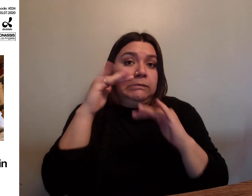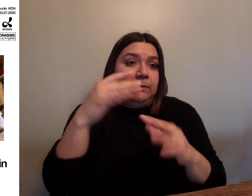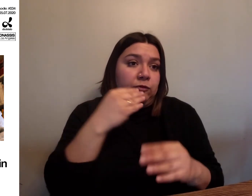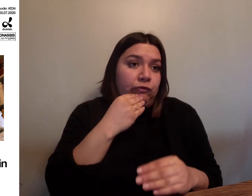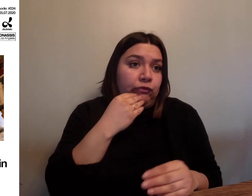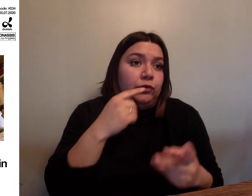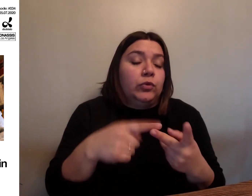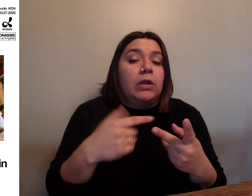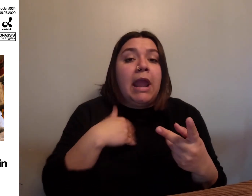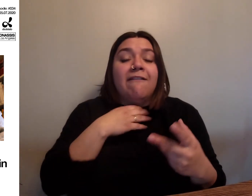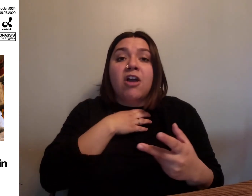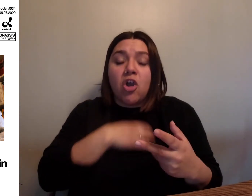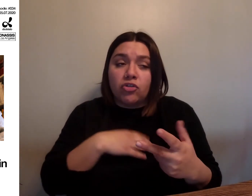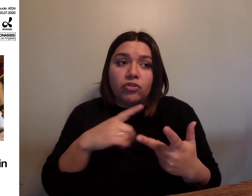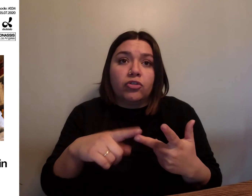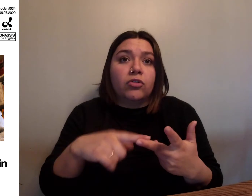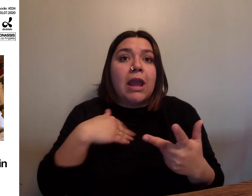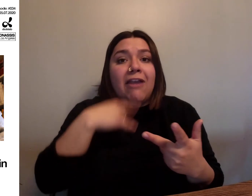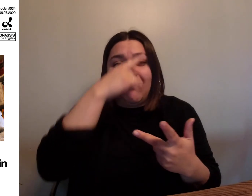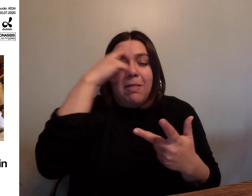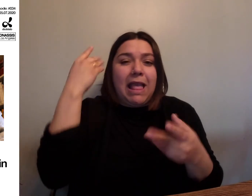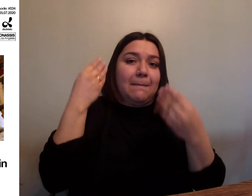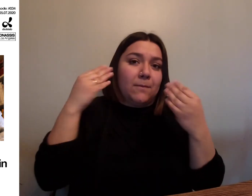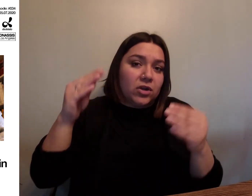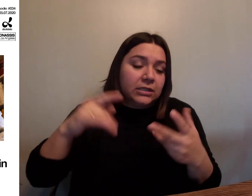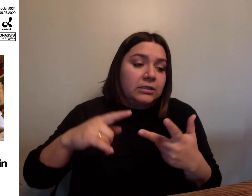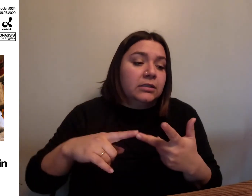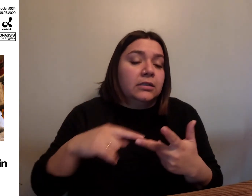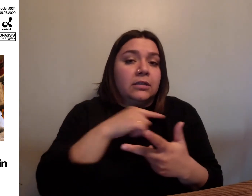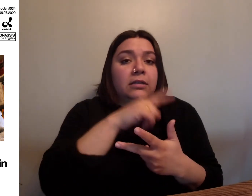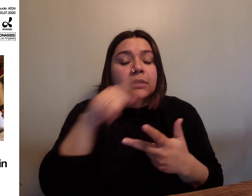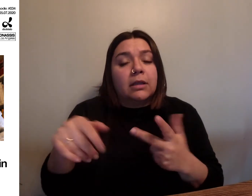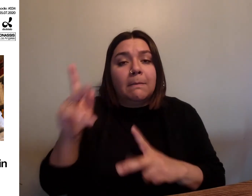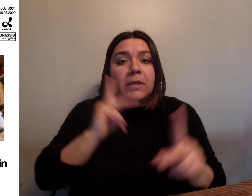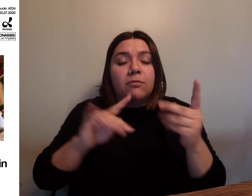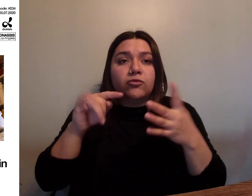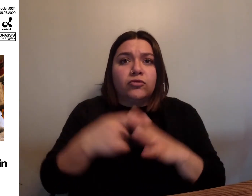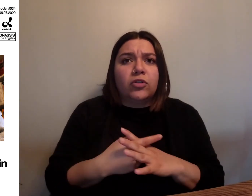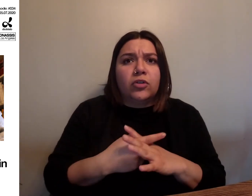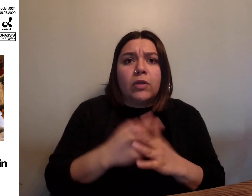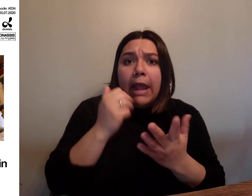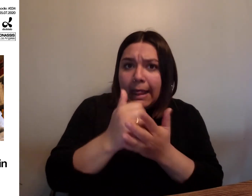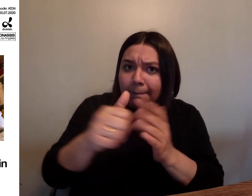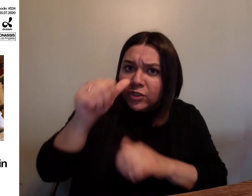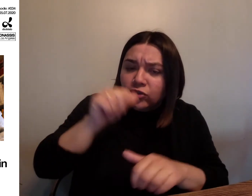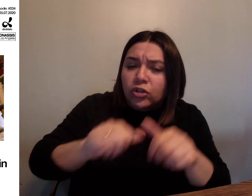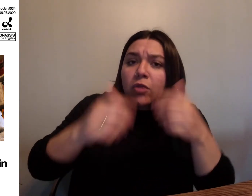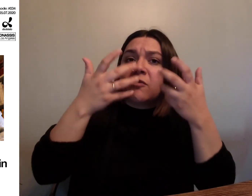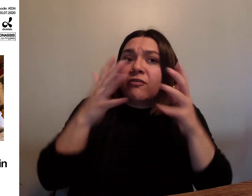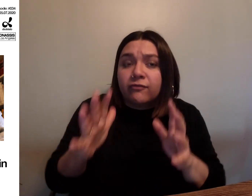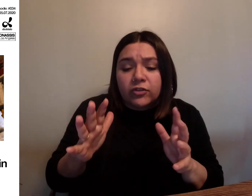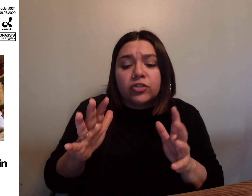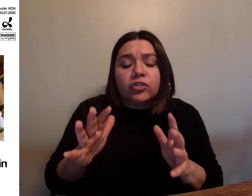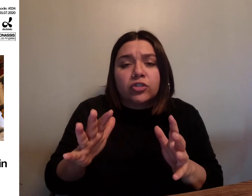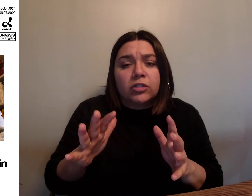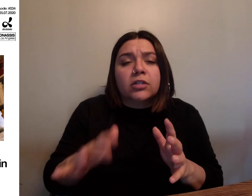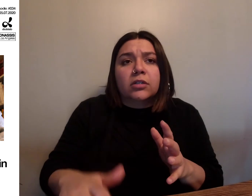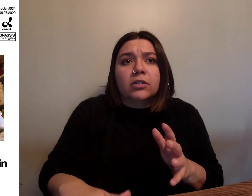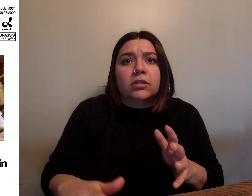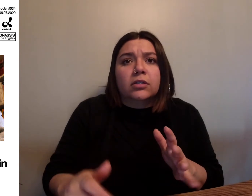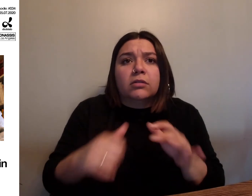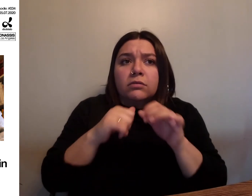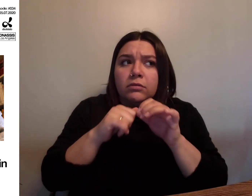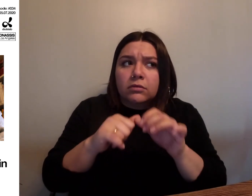during which there was hunger, during which there was black market, during which people began by helping one another, but then it